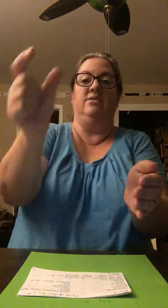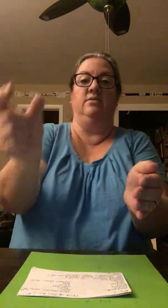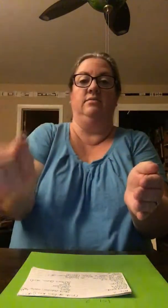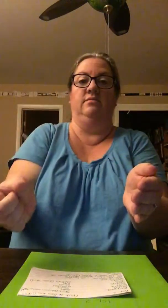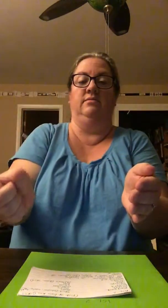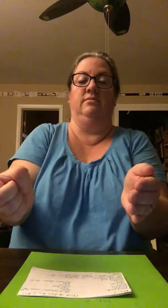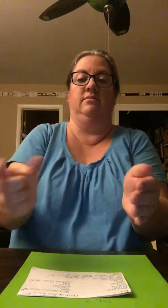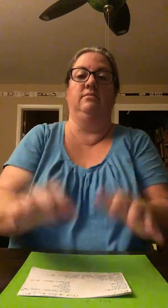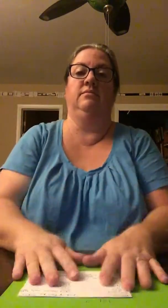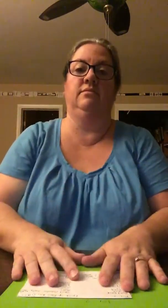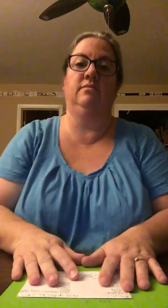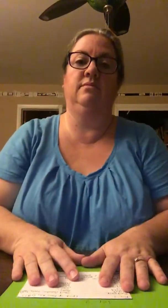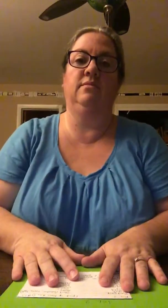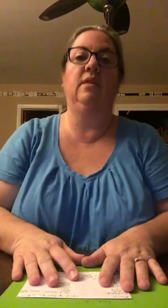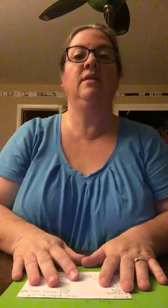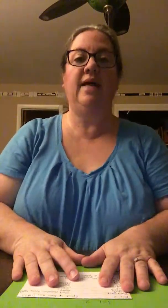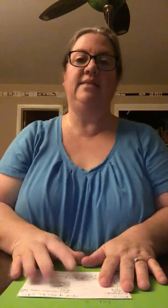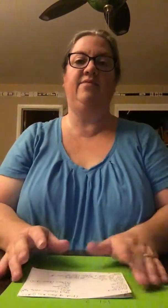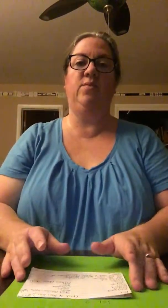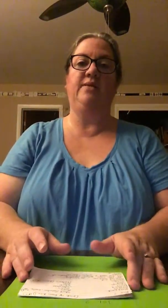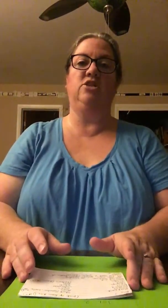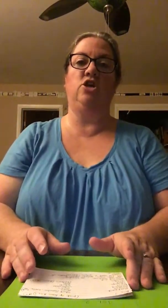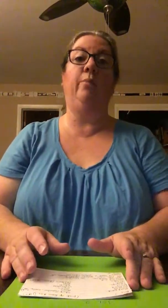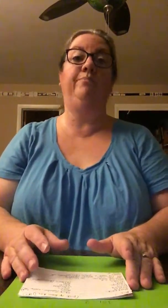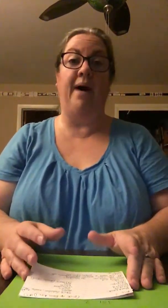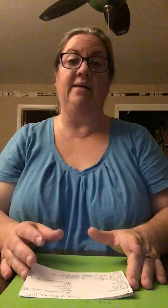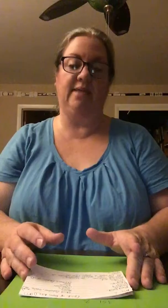handle. Lots of different ways to show basket.